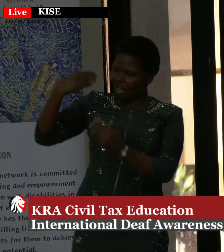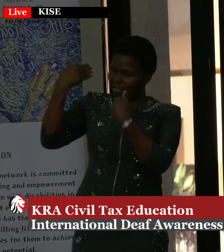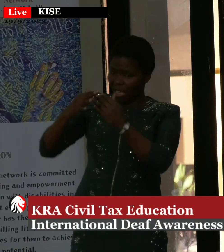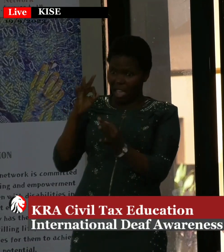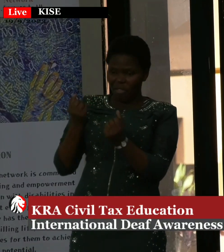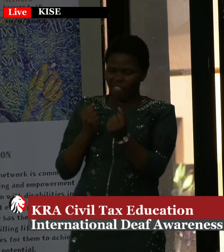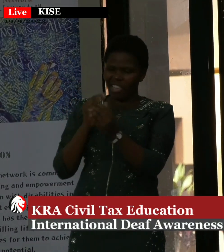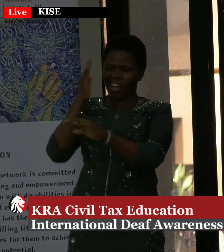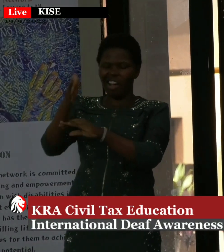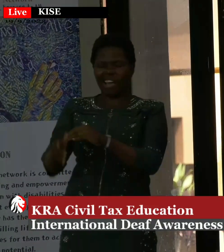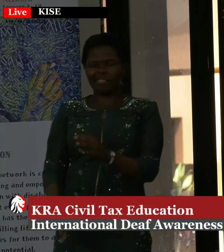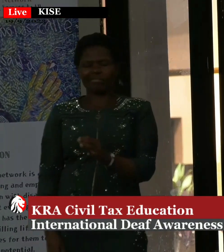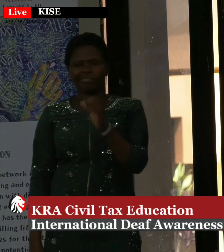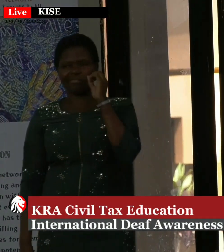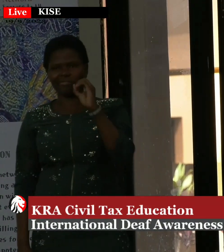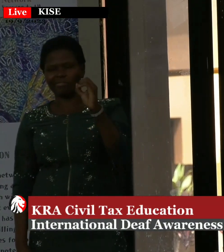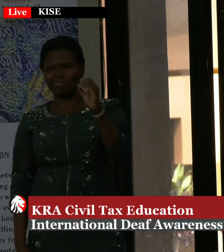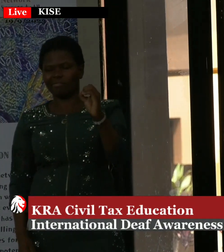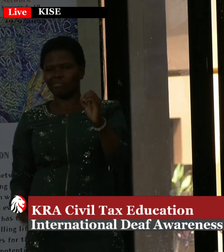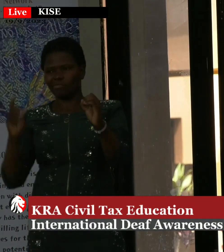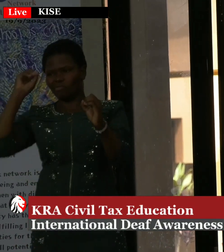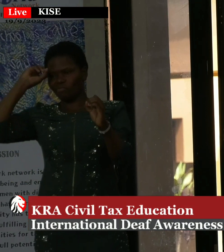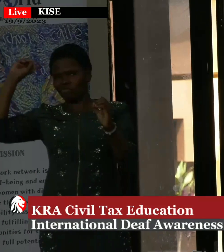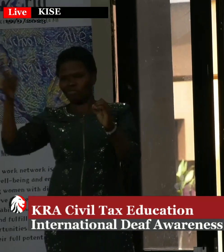Just because when you know that,